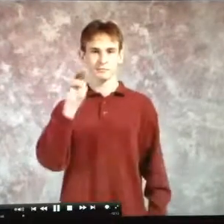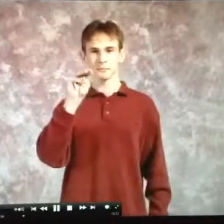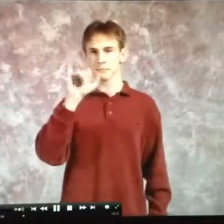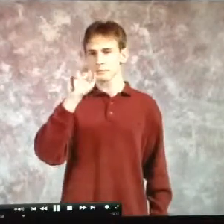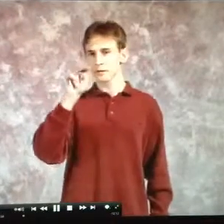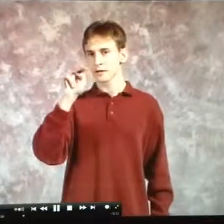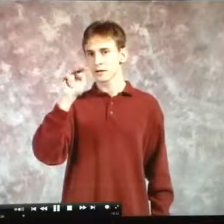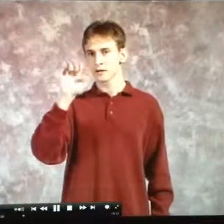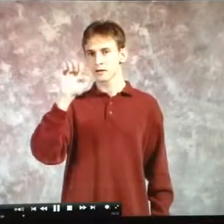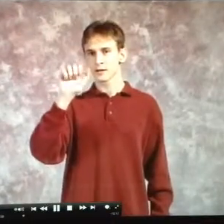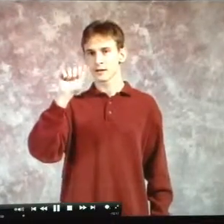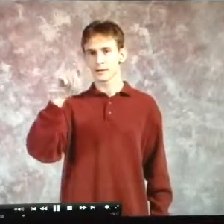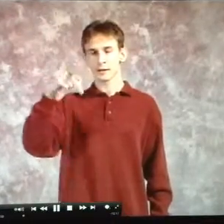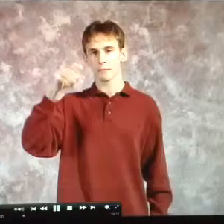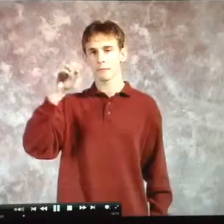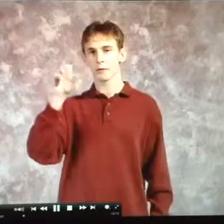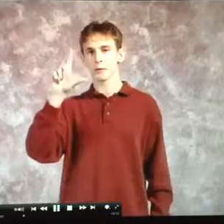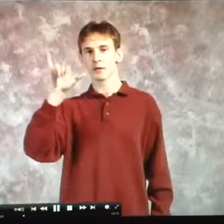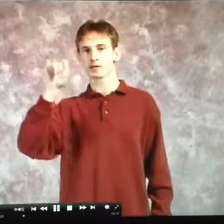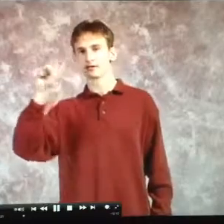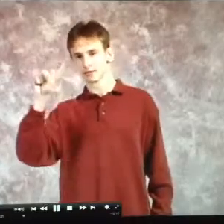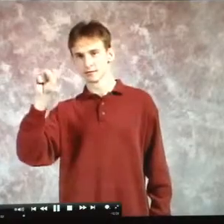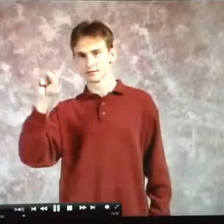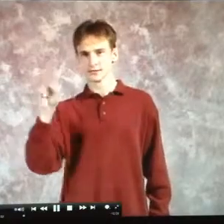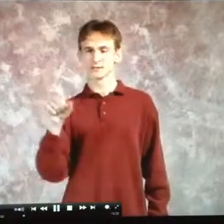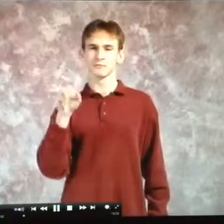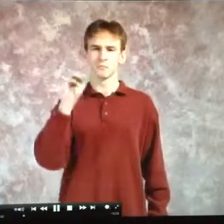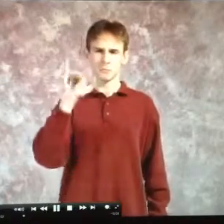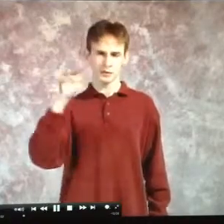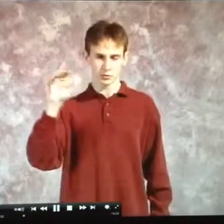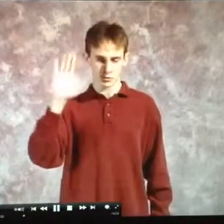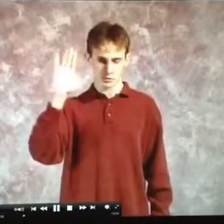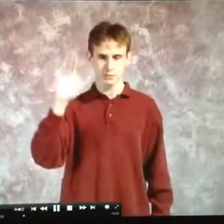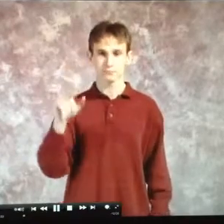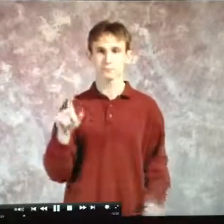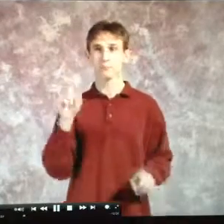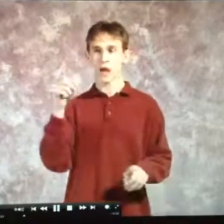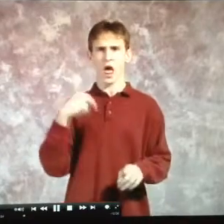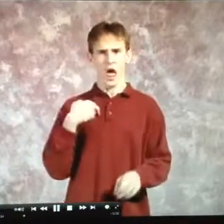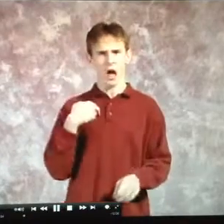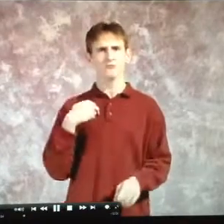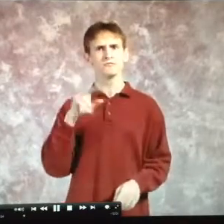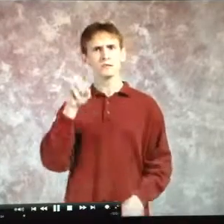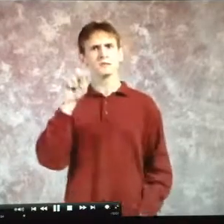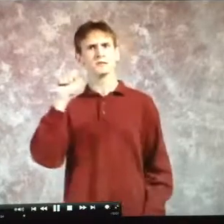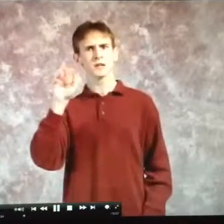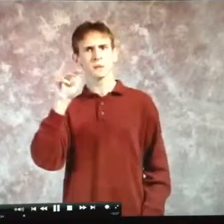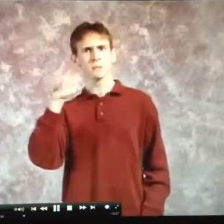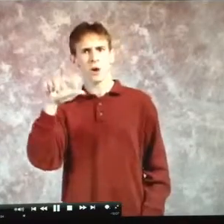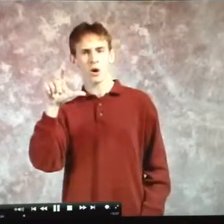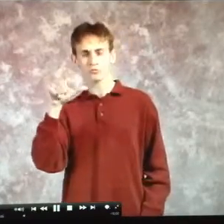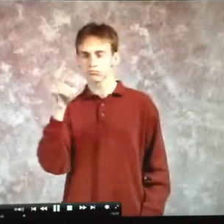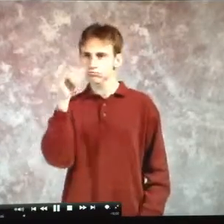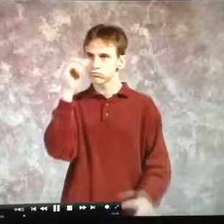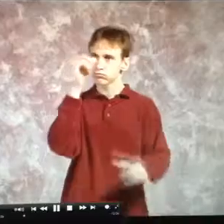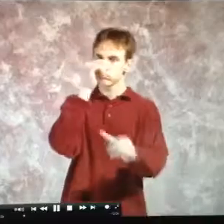Once we took off, we went to Minneapolis, and we went